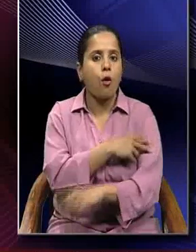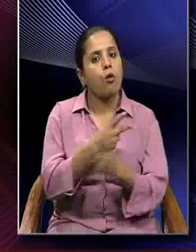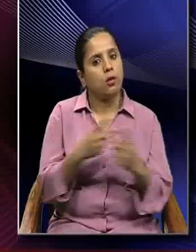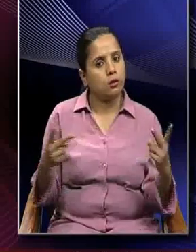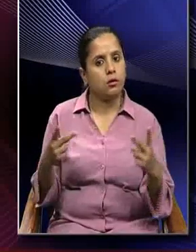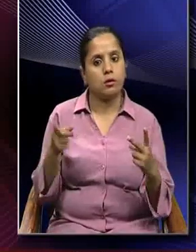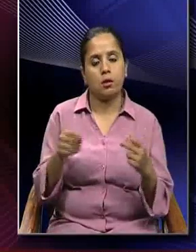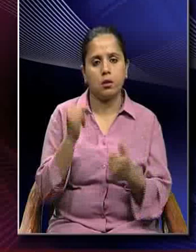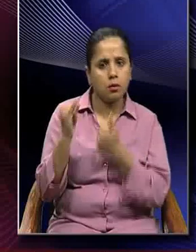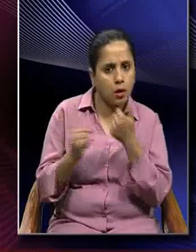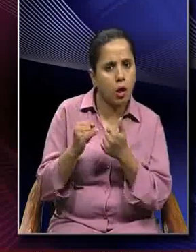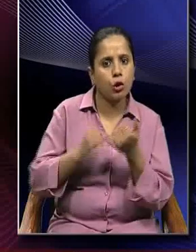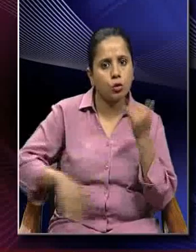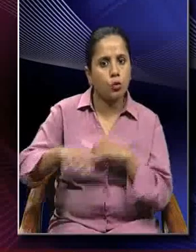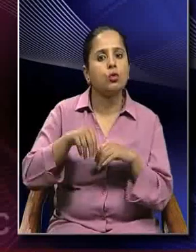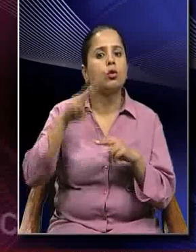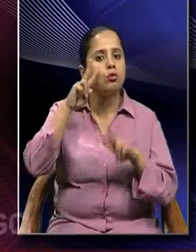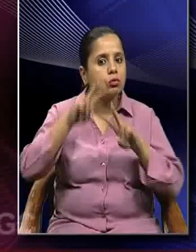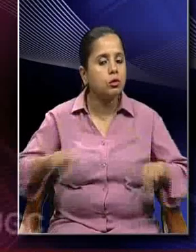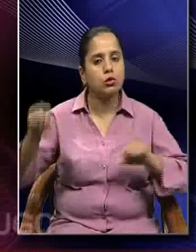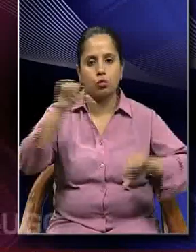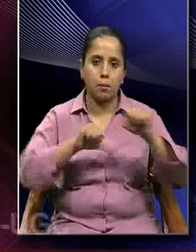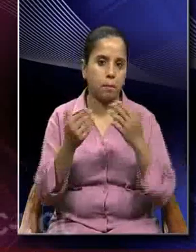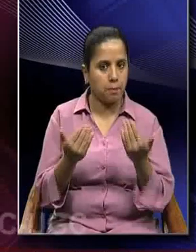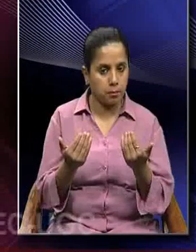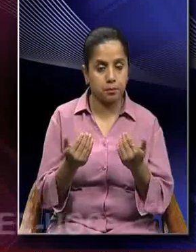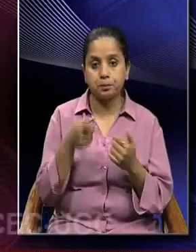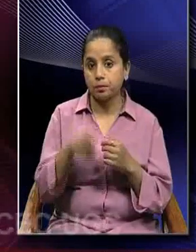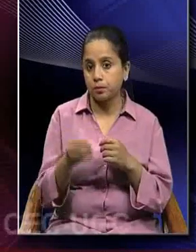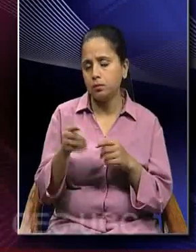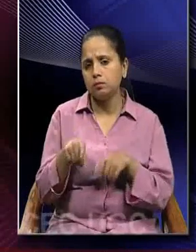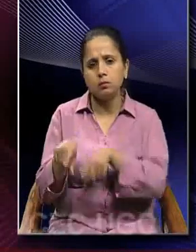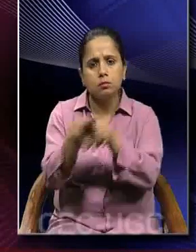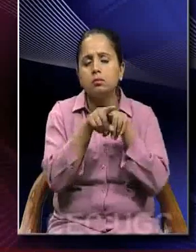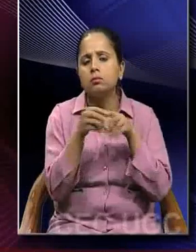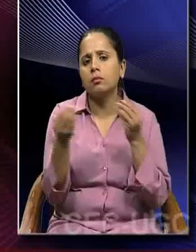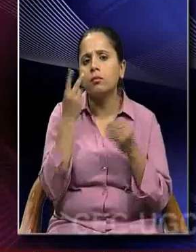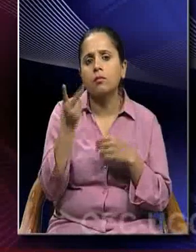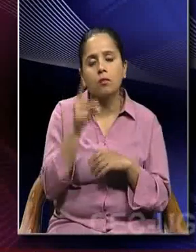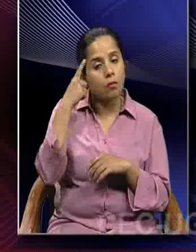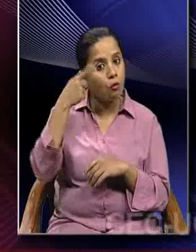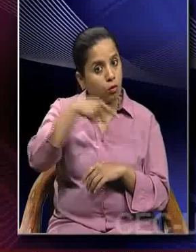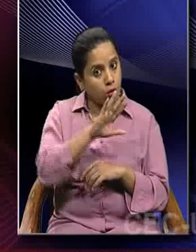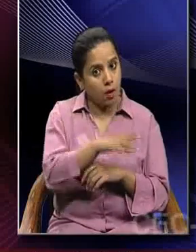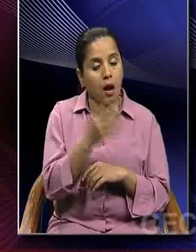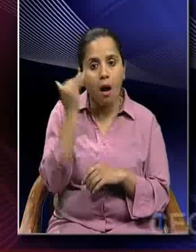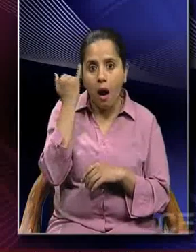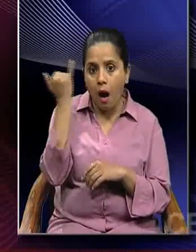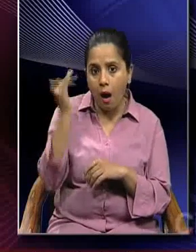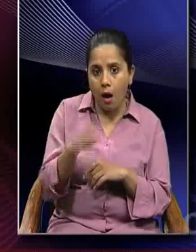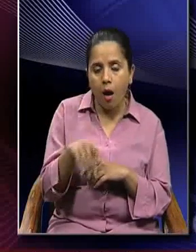in critical social science research. Common sense again is for them is based on the idea of